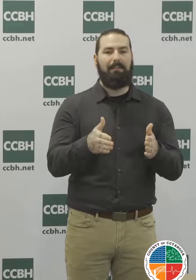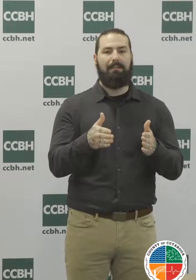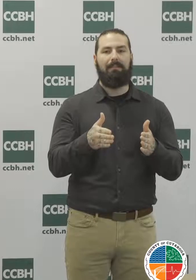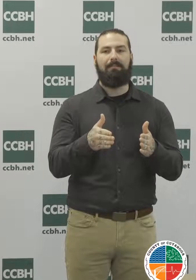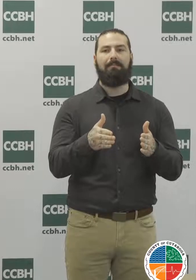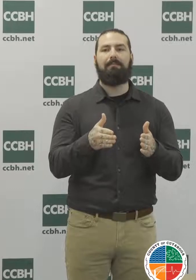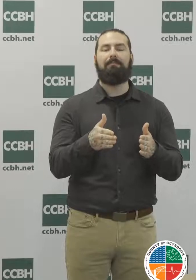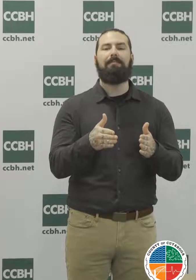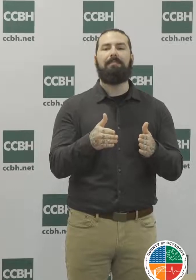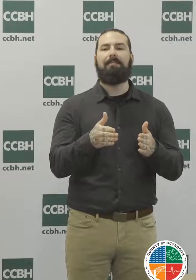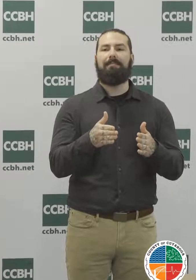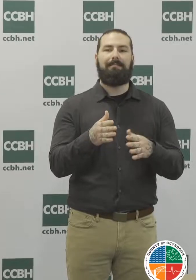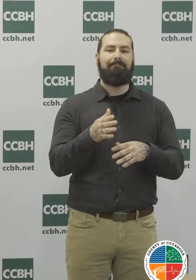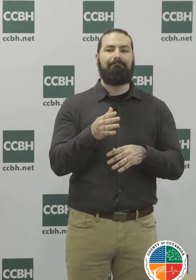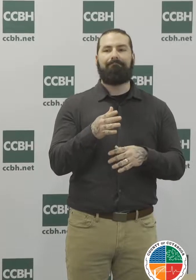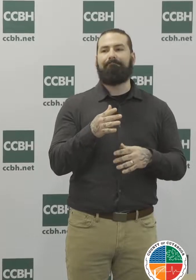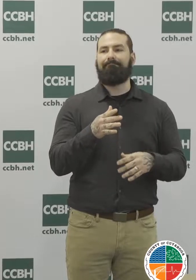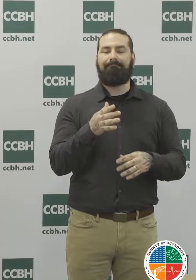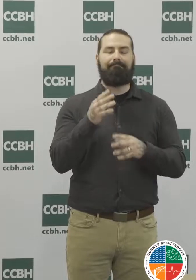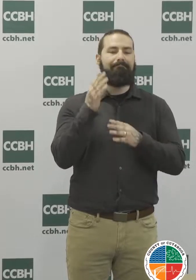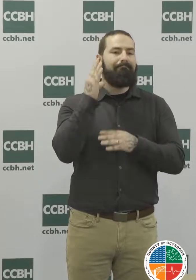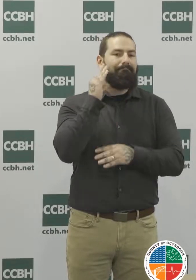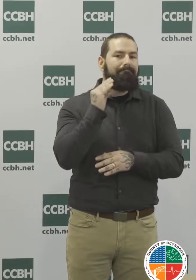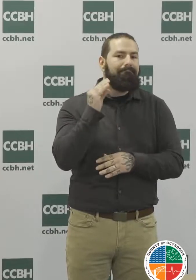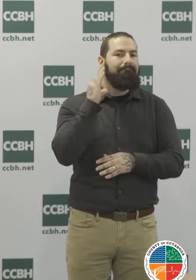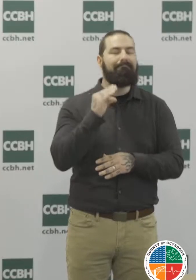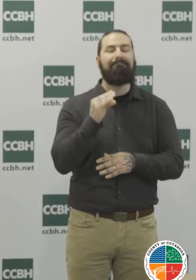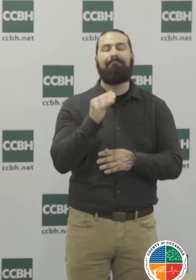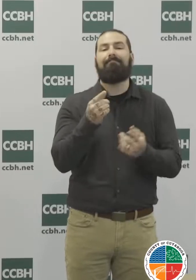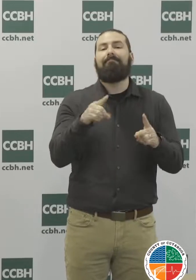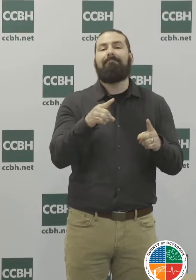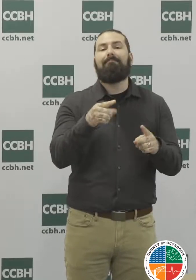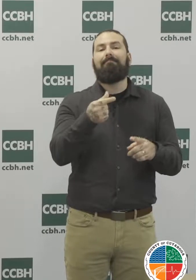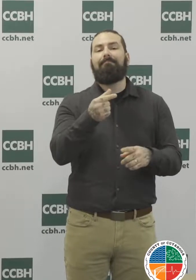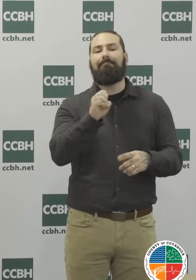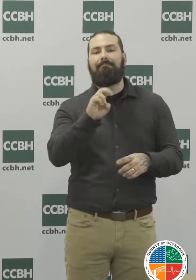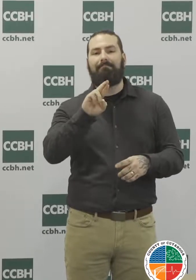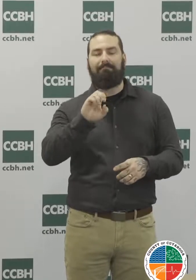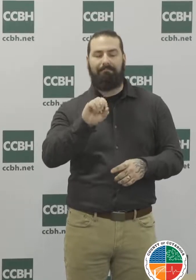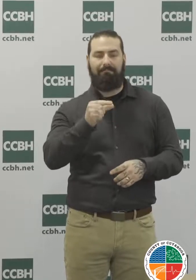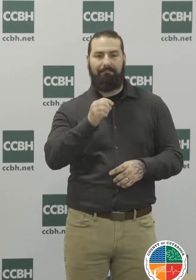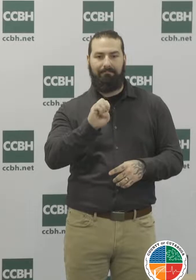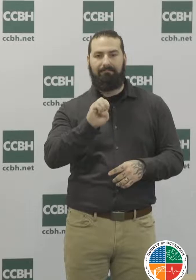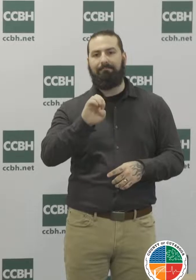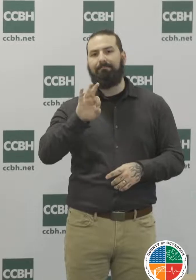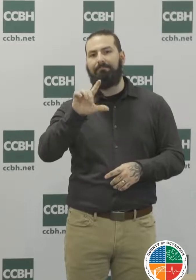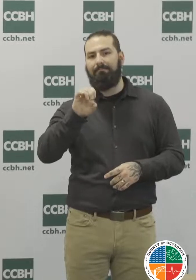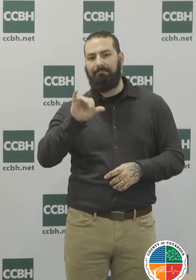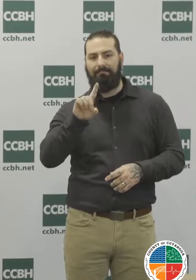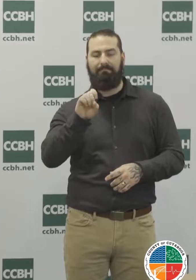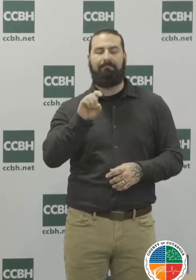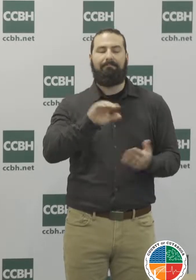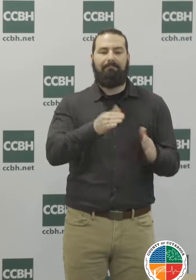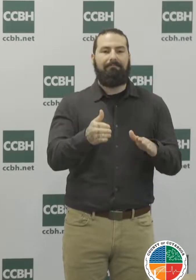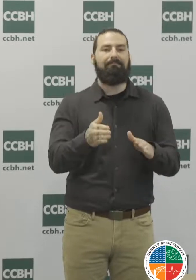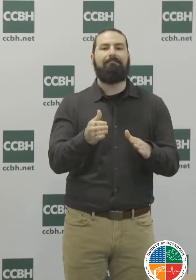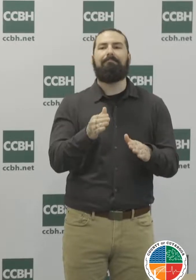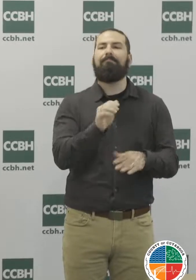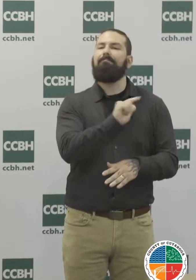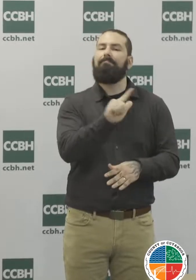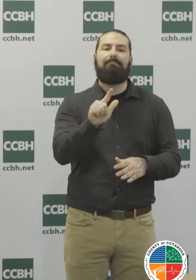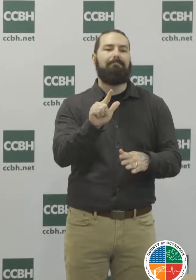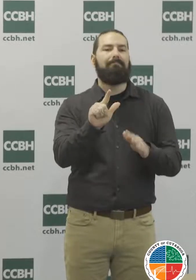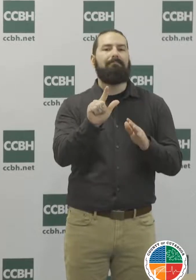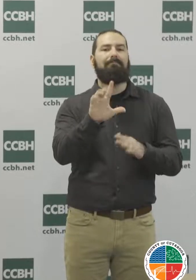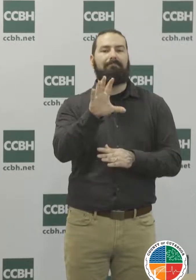George Floyd's brutal death and subsequent protests across all 50 states. For some, this